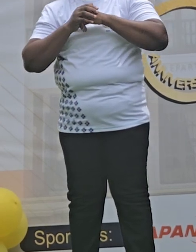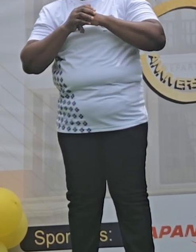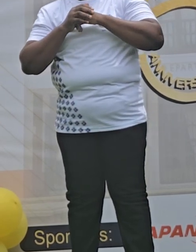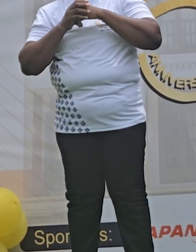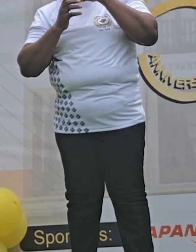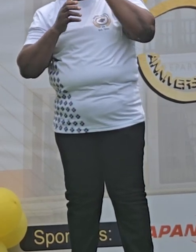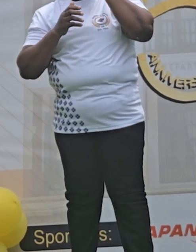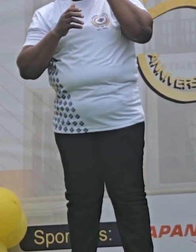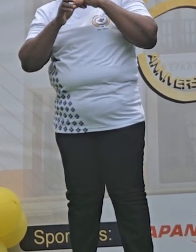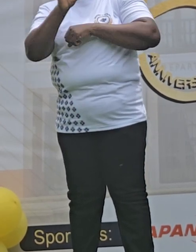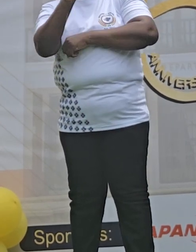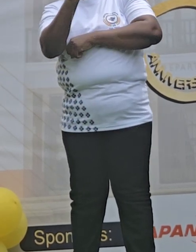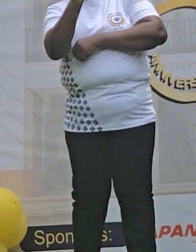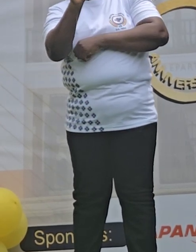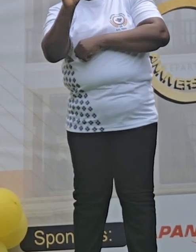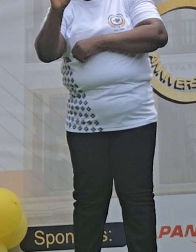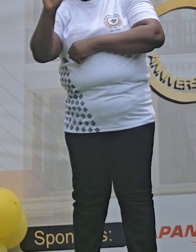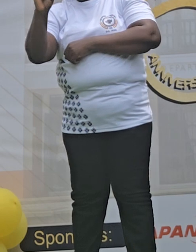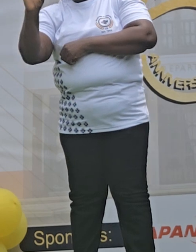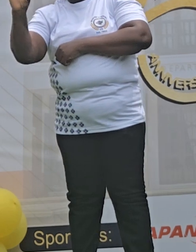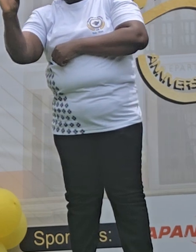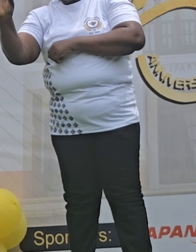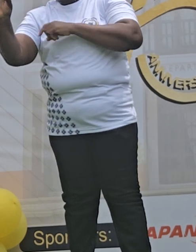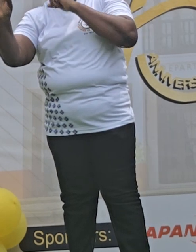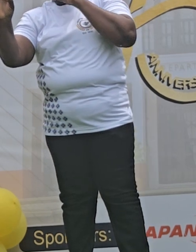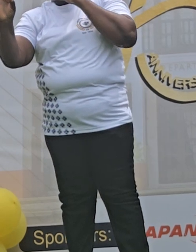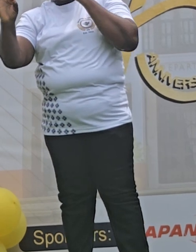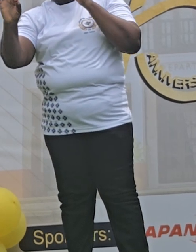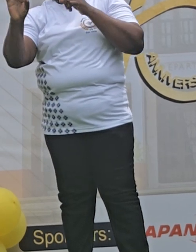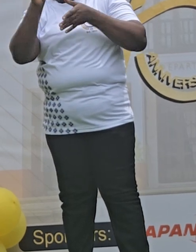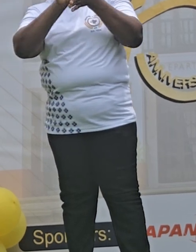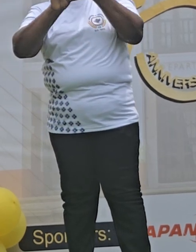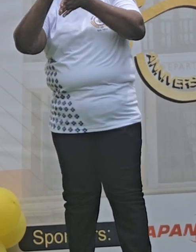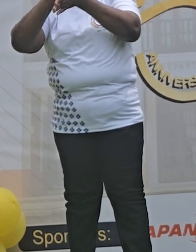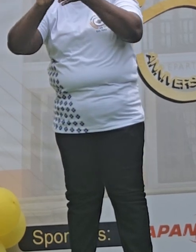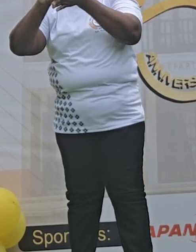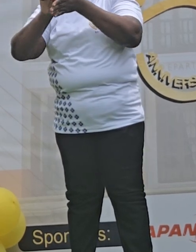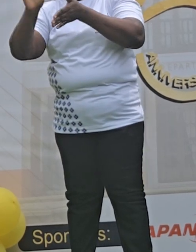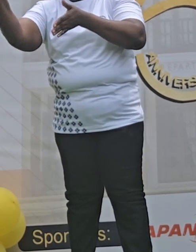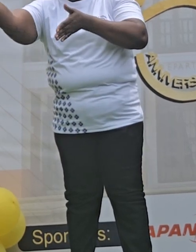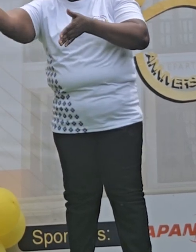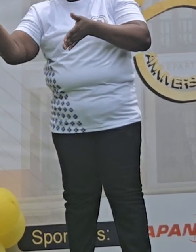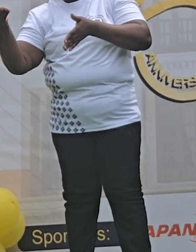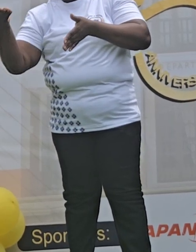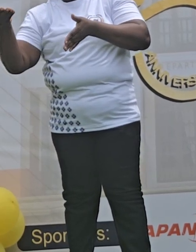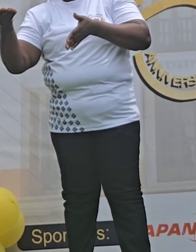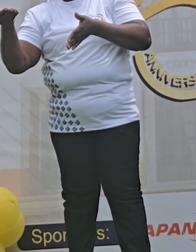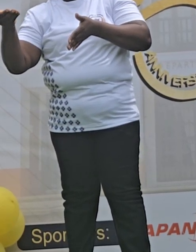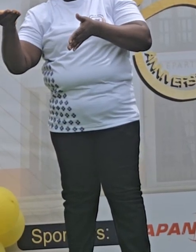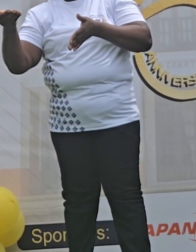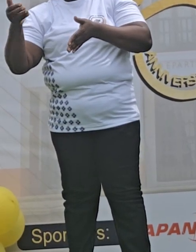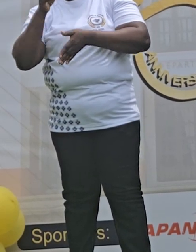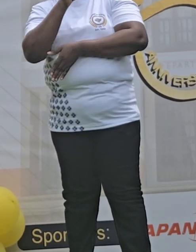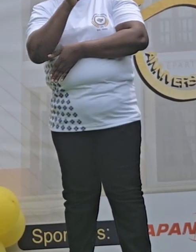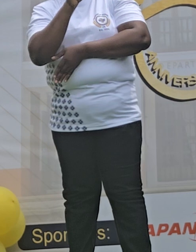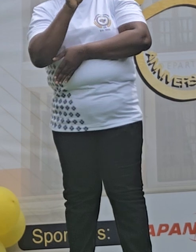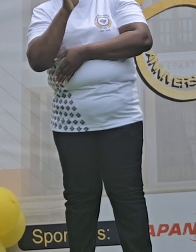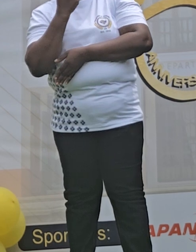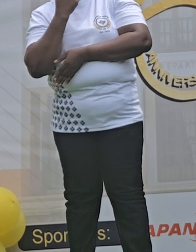In 1949, the university invited then Dr.